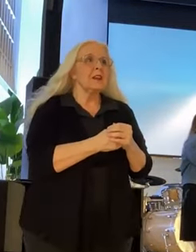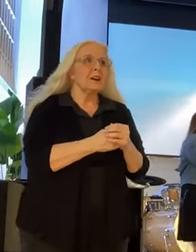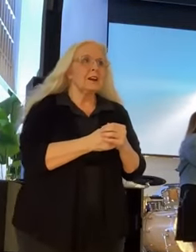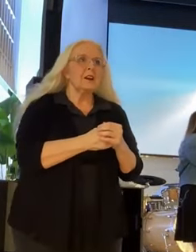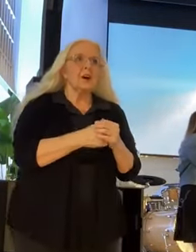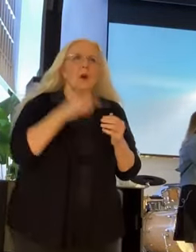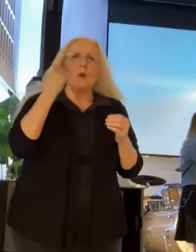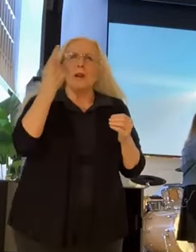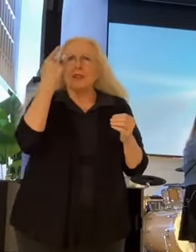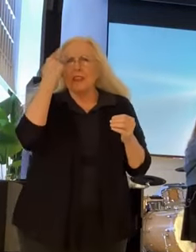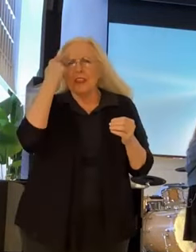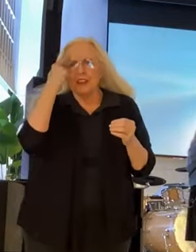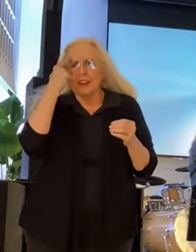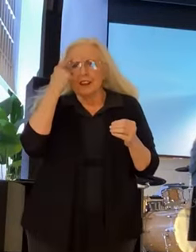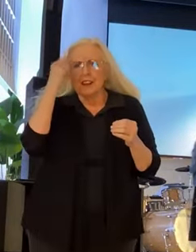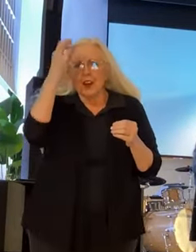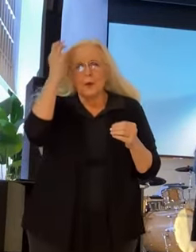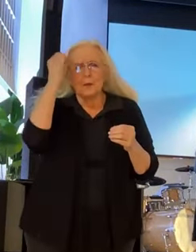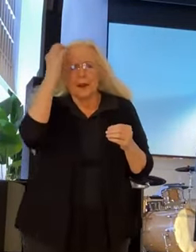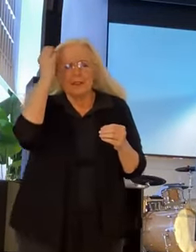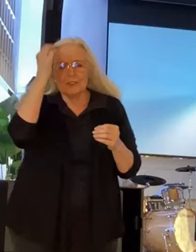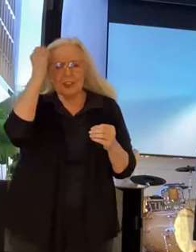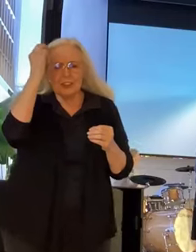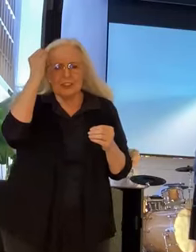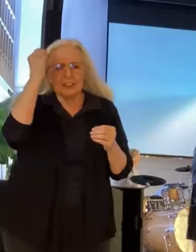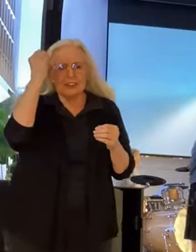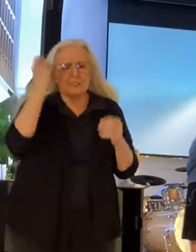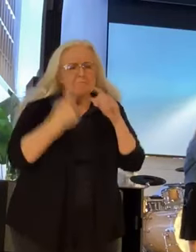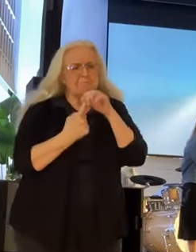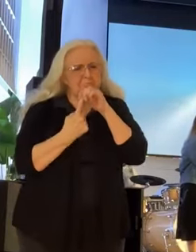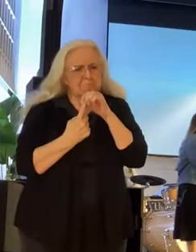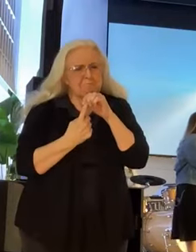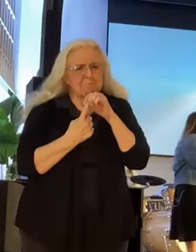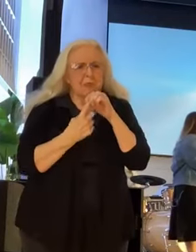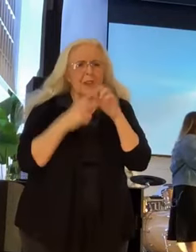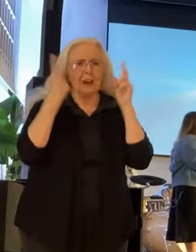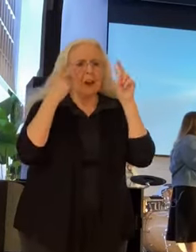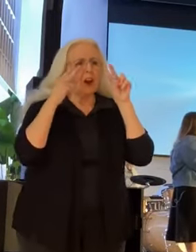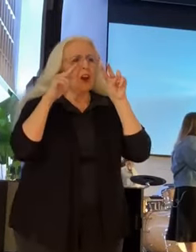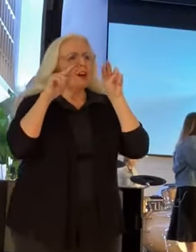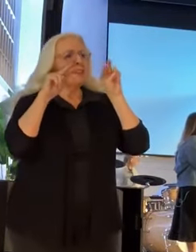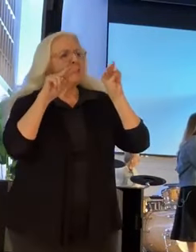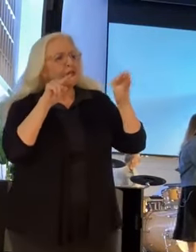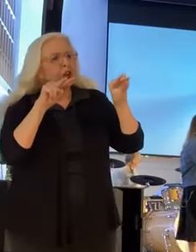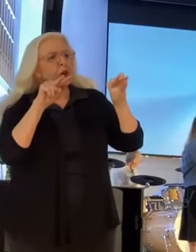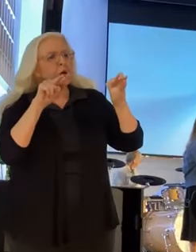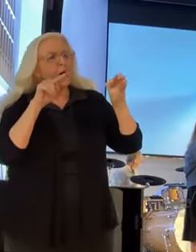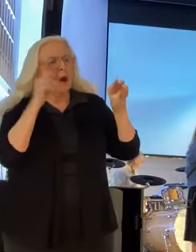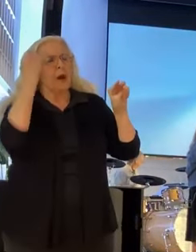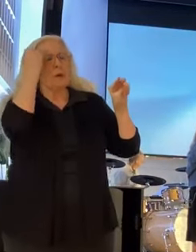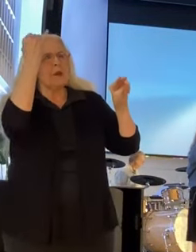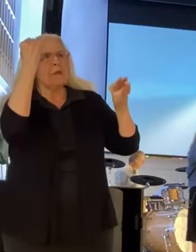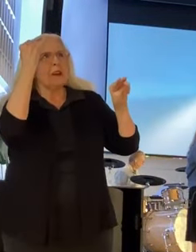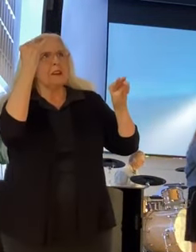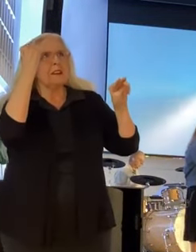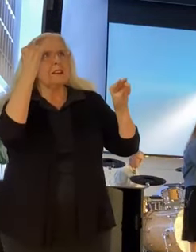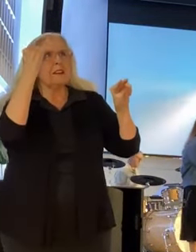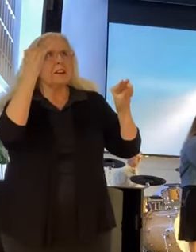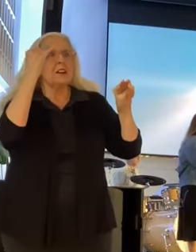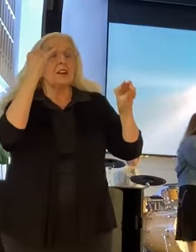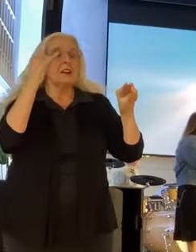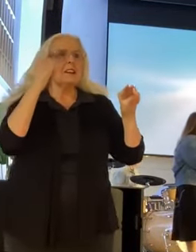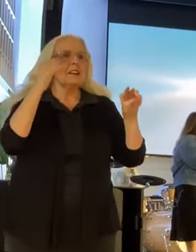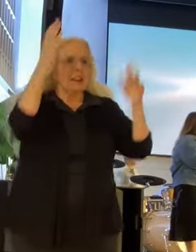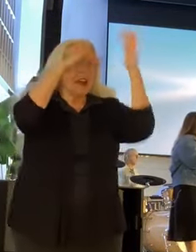thing that I'm mindful of this morning is a particular view of what heaven looks like. The angels